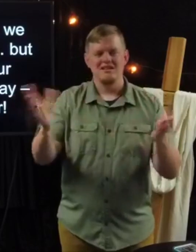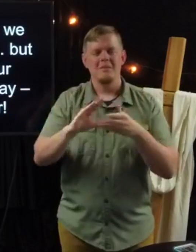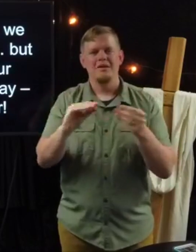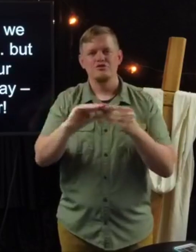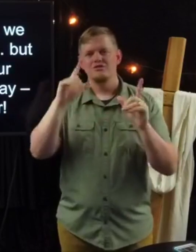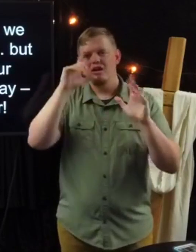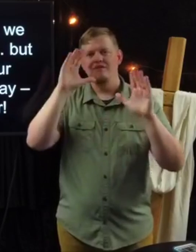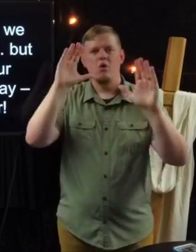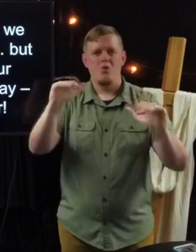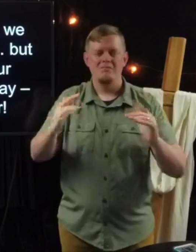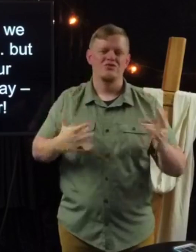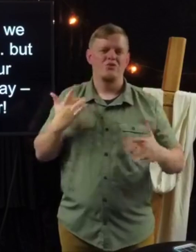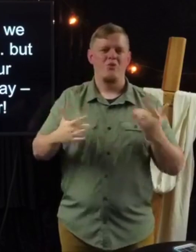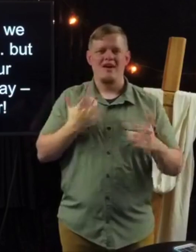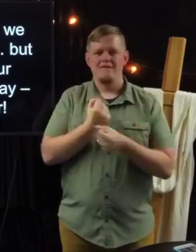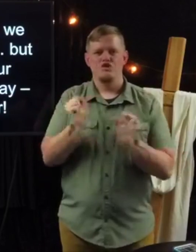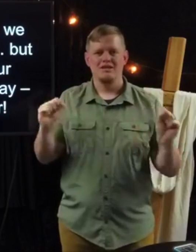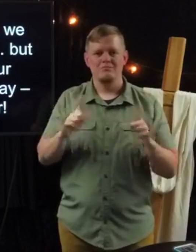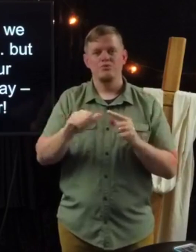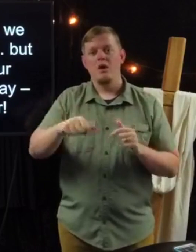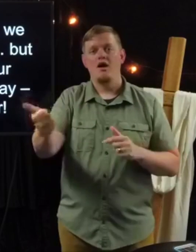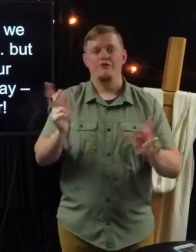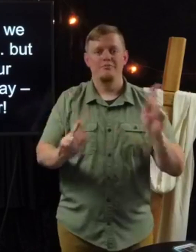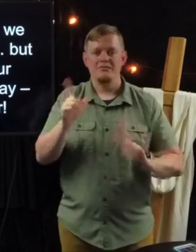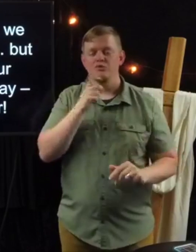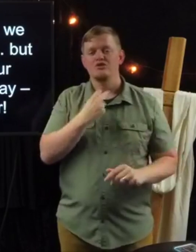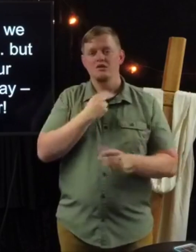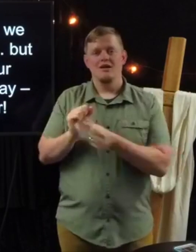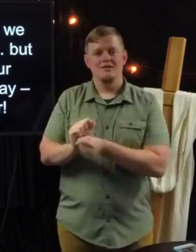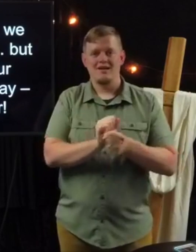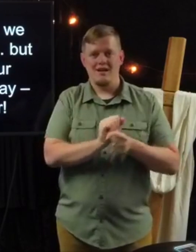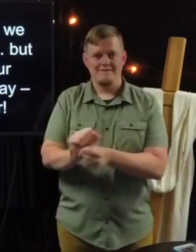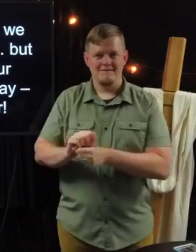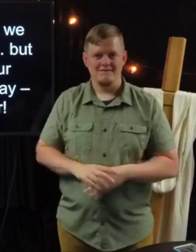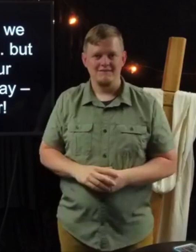to proclaim the message of hope and joy and freedom to other people who are stuck in slavery.